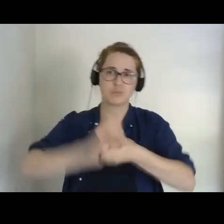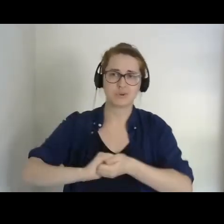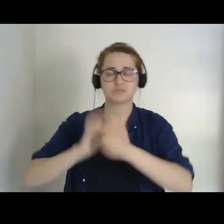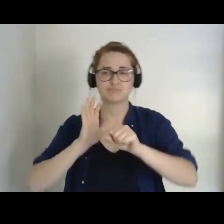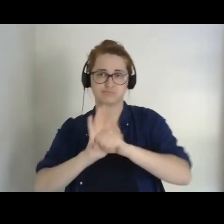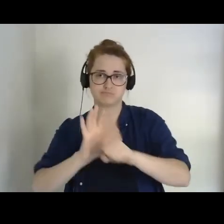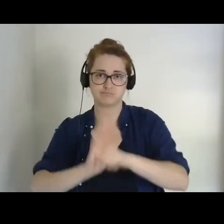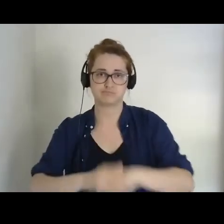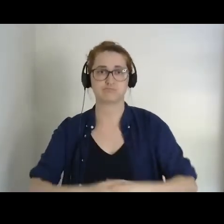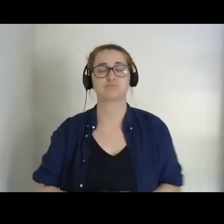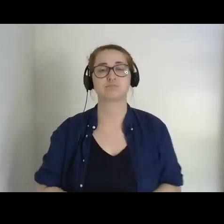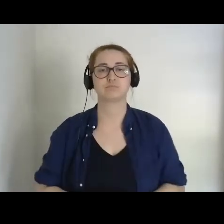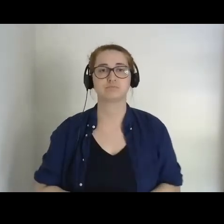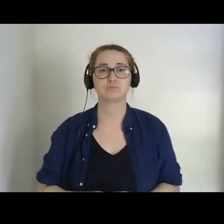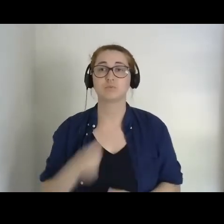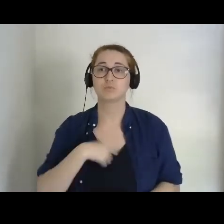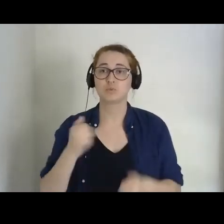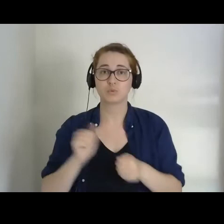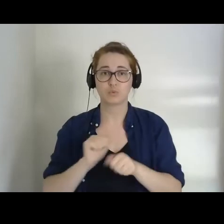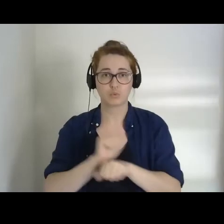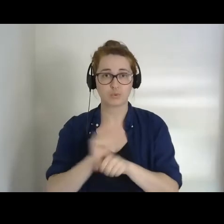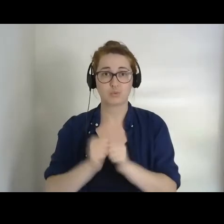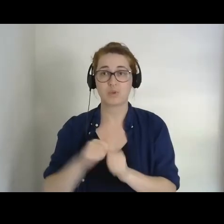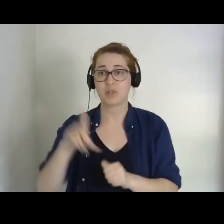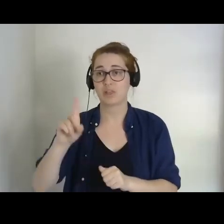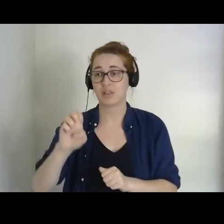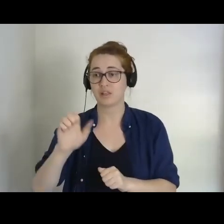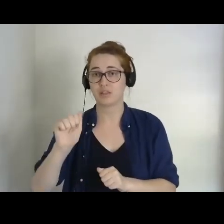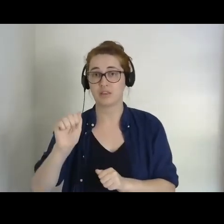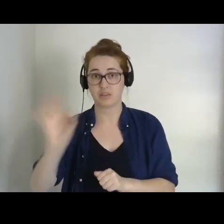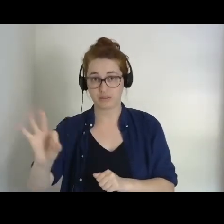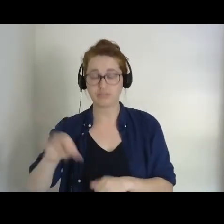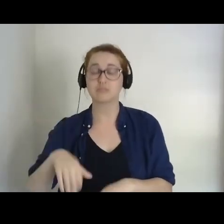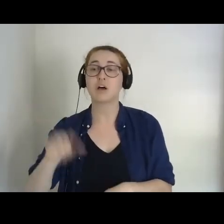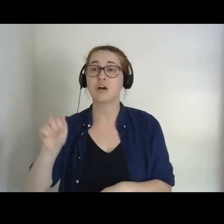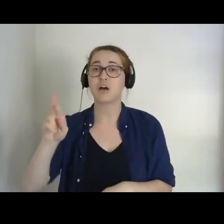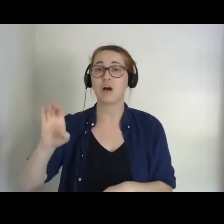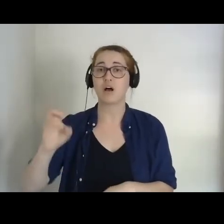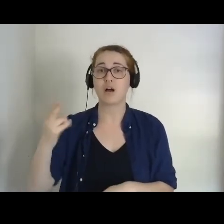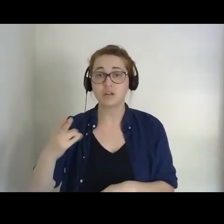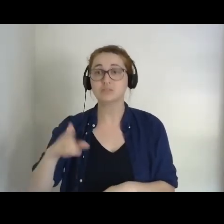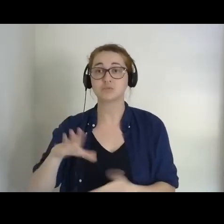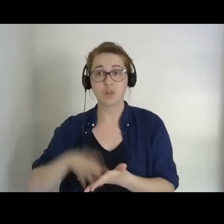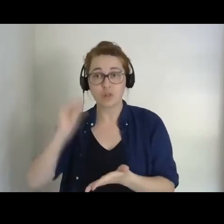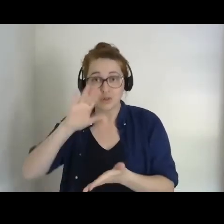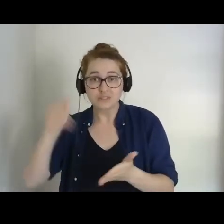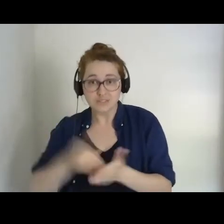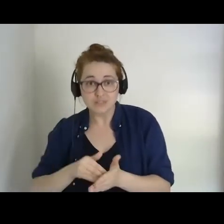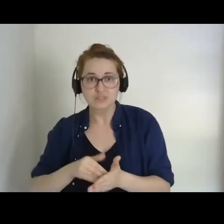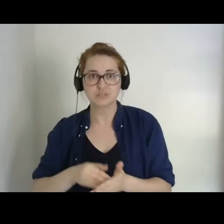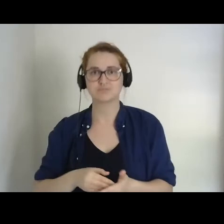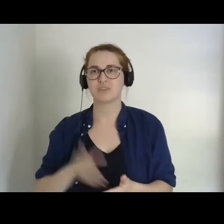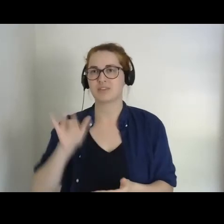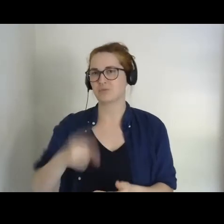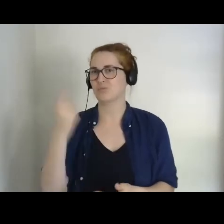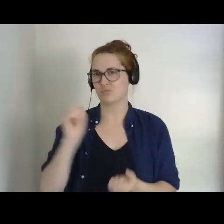Working with LEAF, ARCH, and the Learning Center is just one example of how we affect change. We thank all the participants for